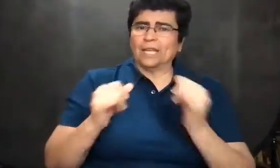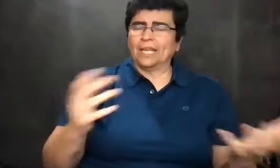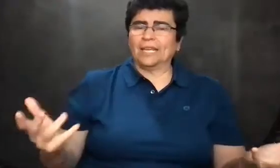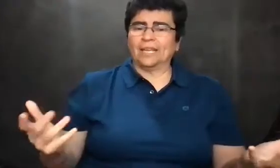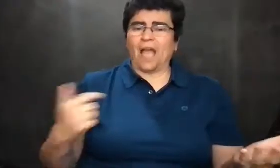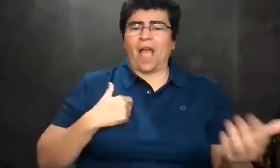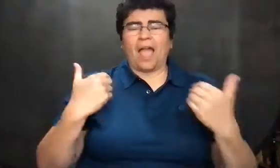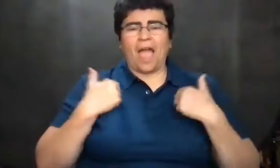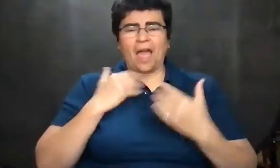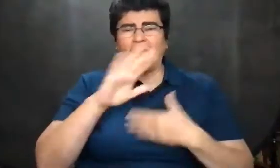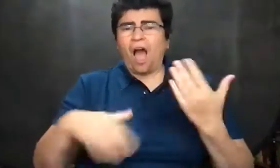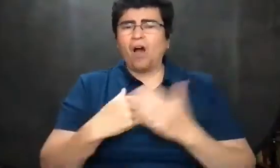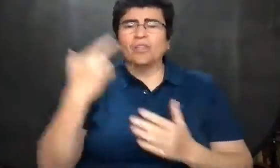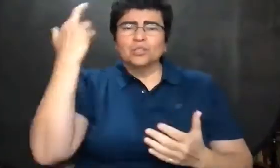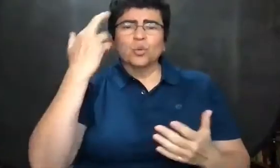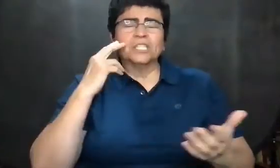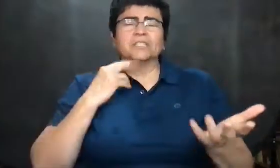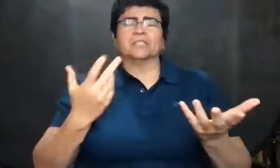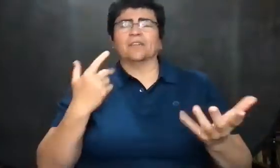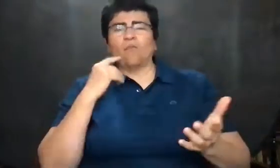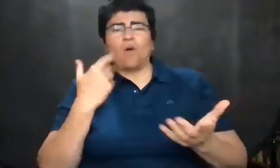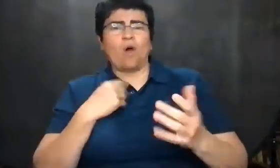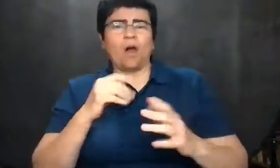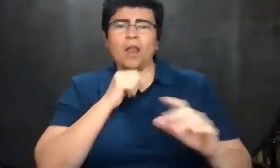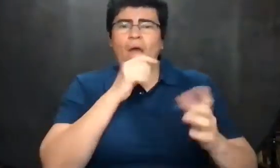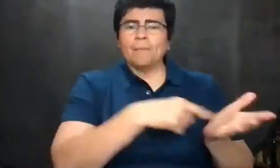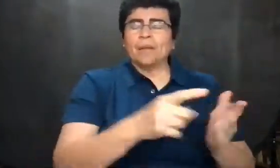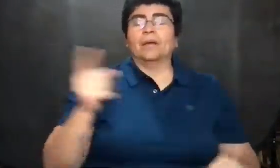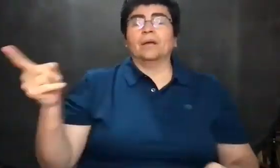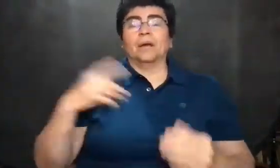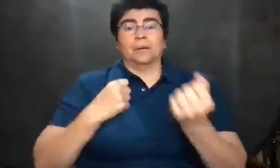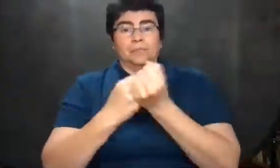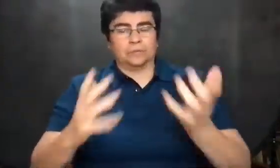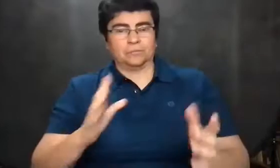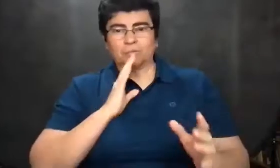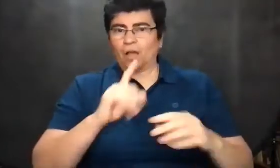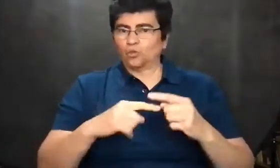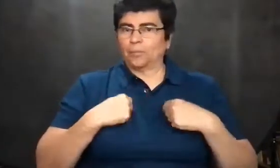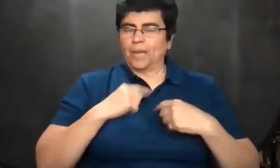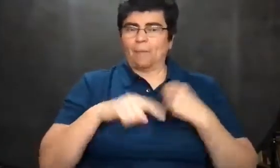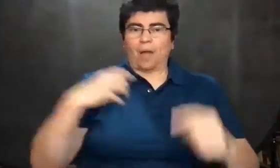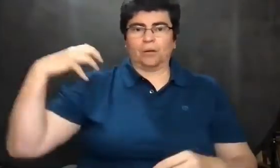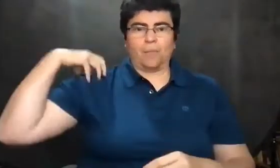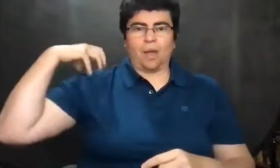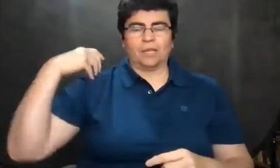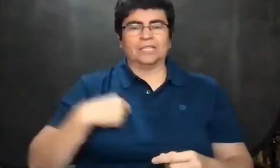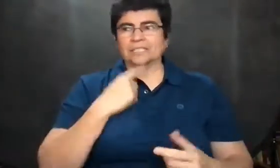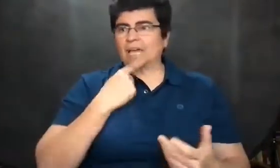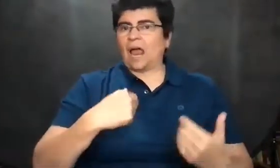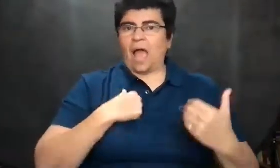these justifications, and then she talked to me about my employers. I had a job that I was in charge of petty cash. And a lot of